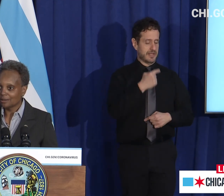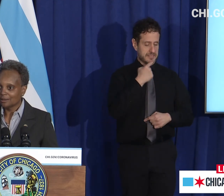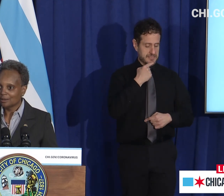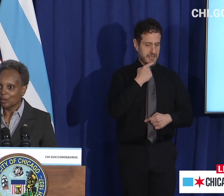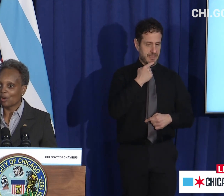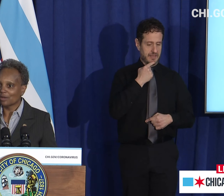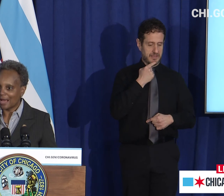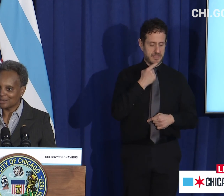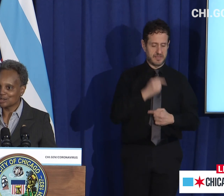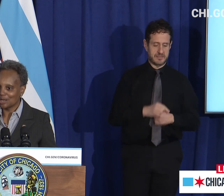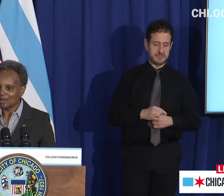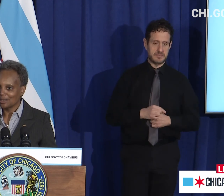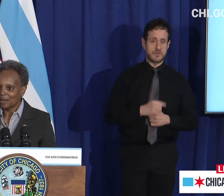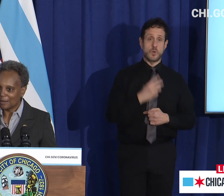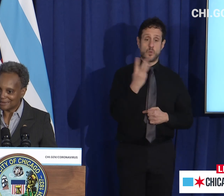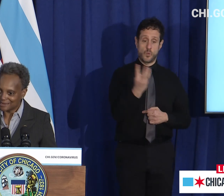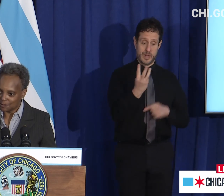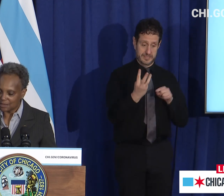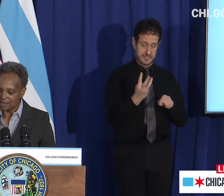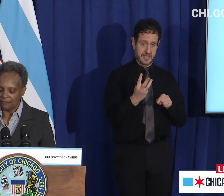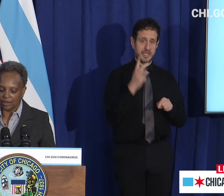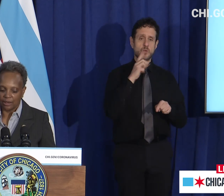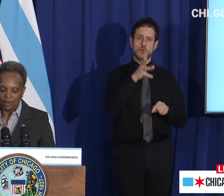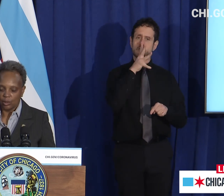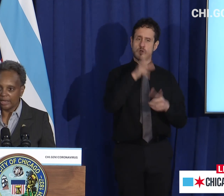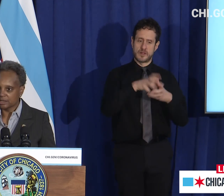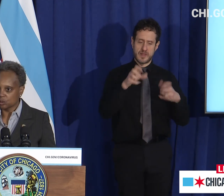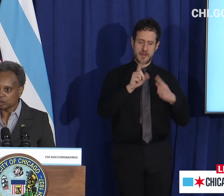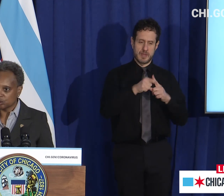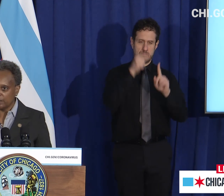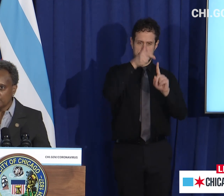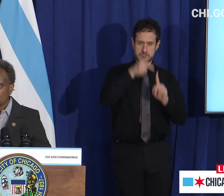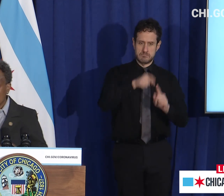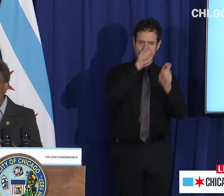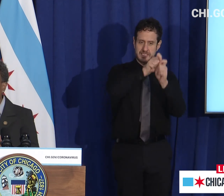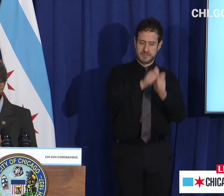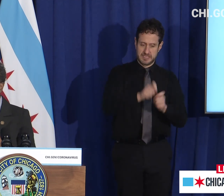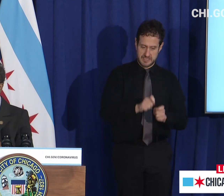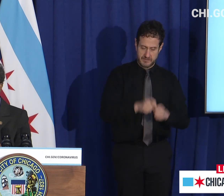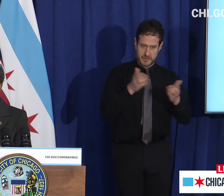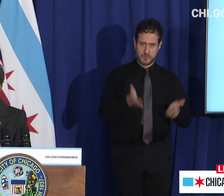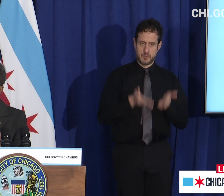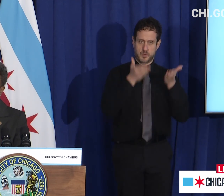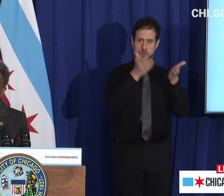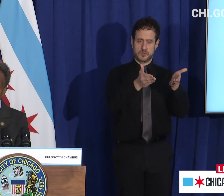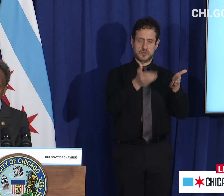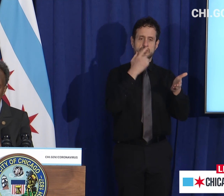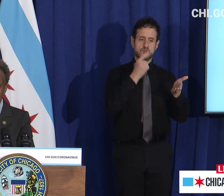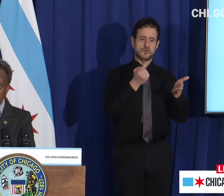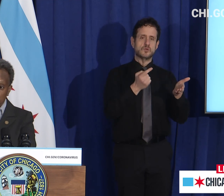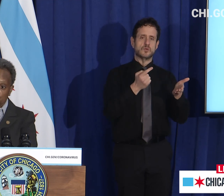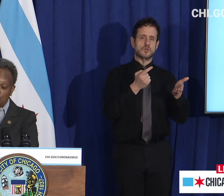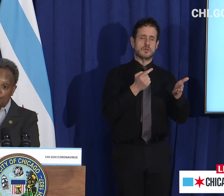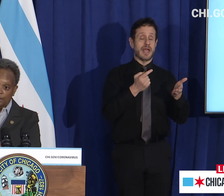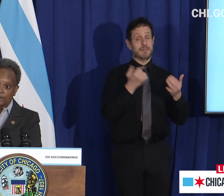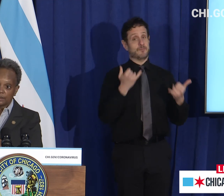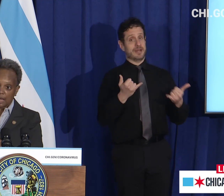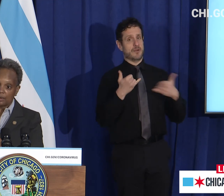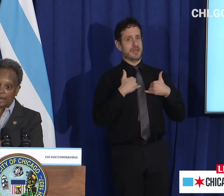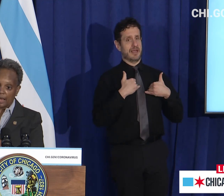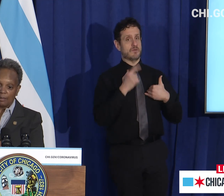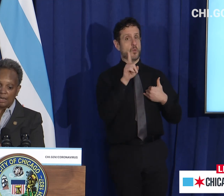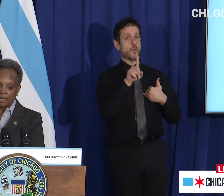Wednesday, we will have a lot to say about the specific ways in which we propose to close the $1.2